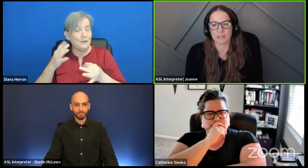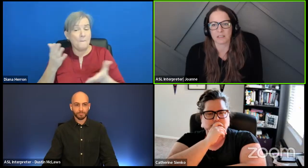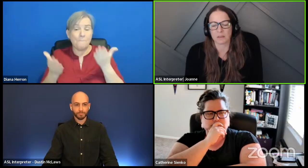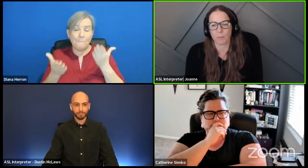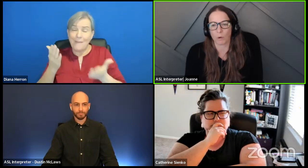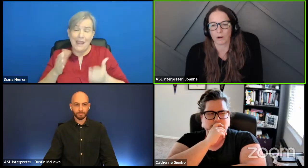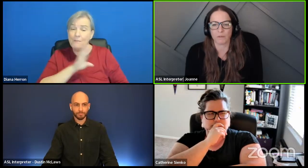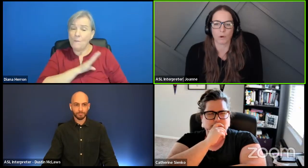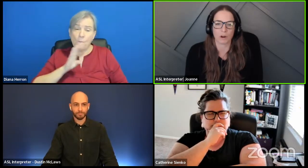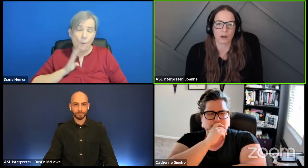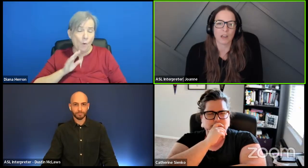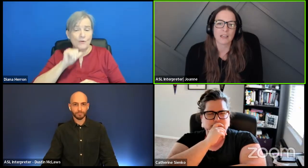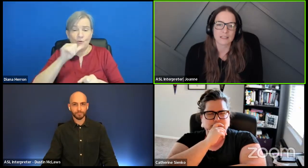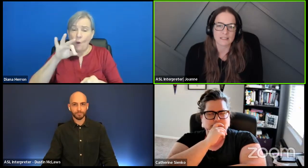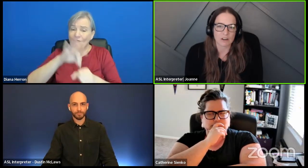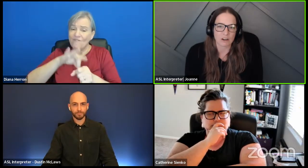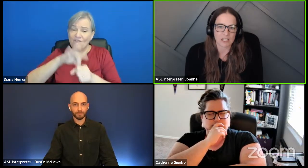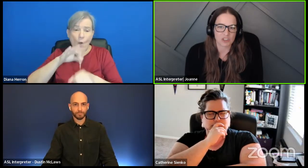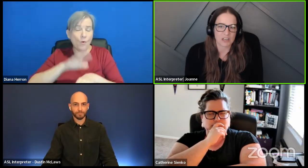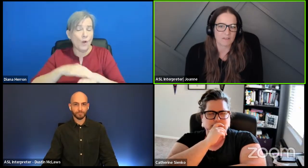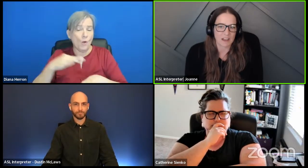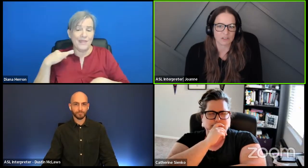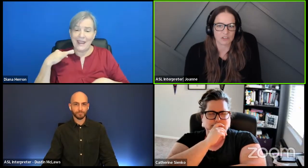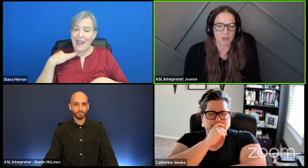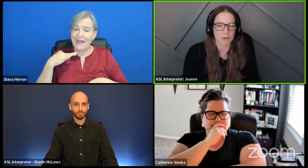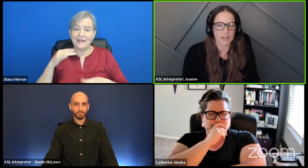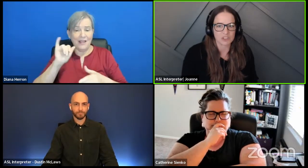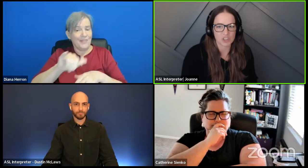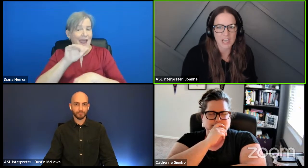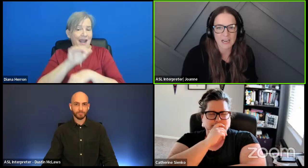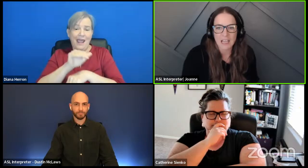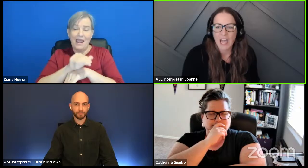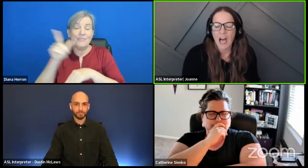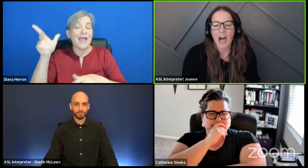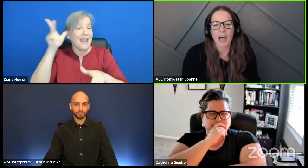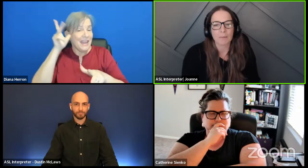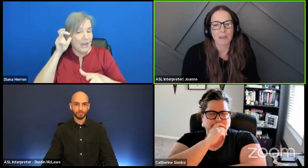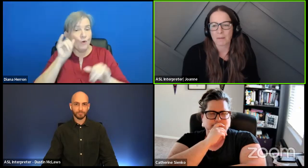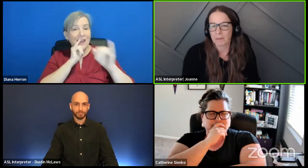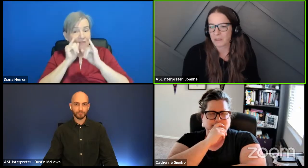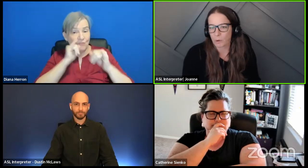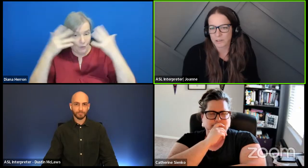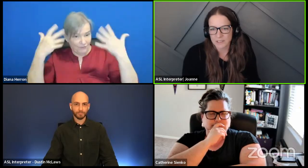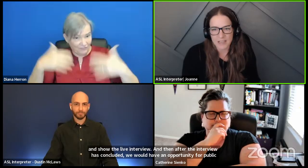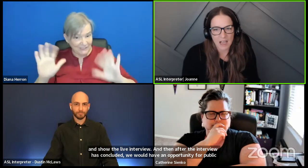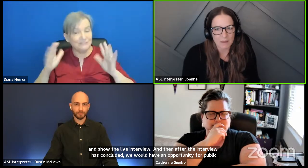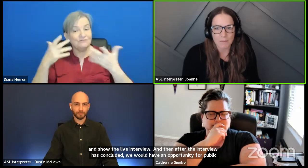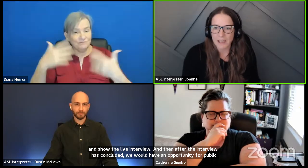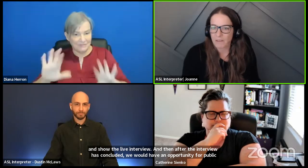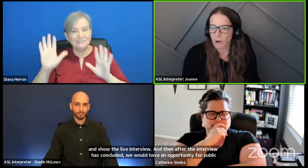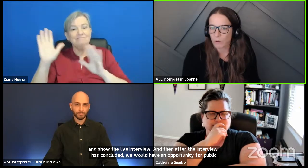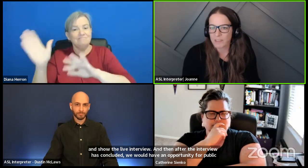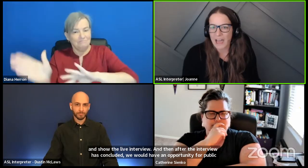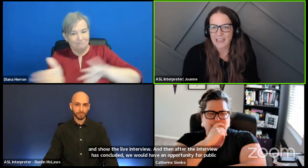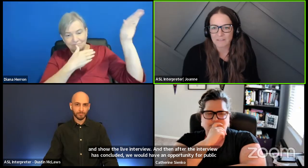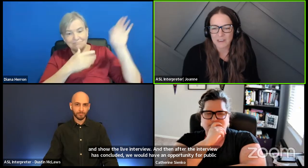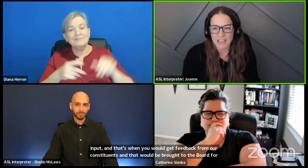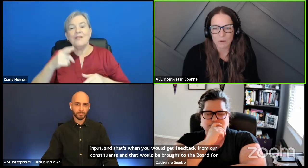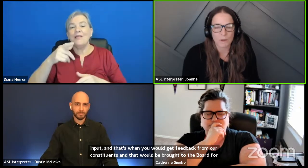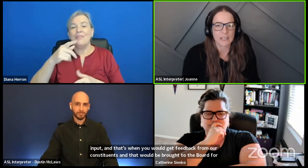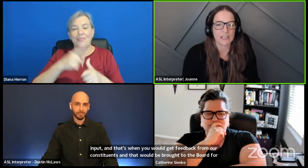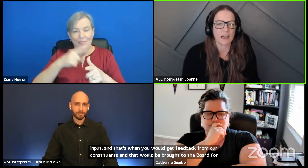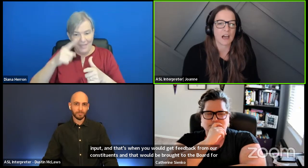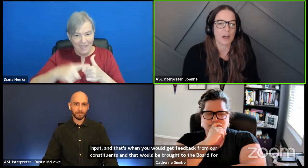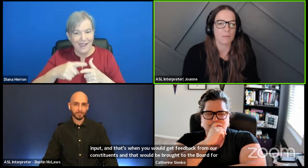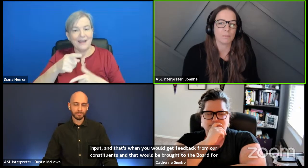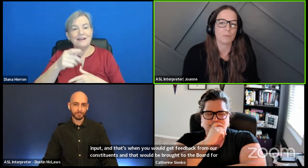be brought to the board for consideration and final determination. And maybe the board does not make a vote that